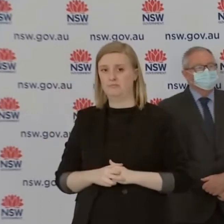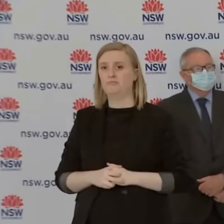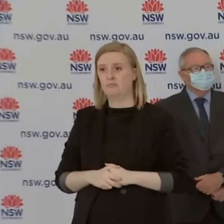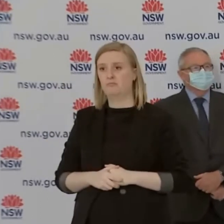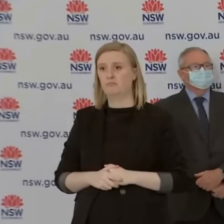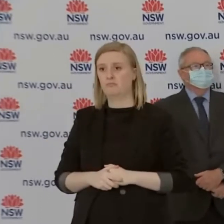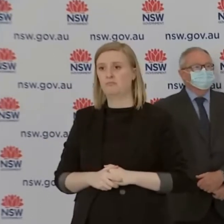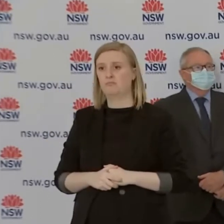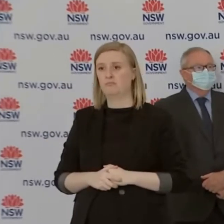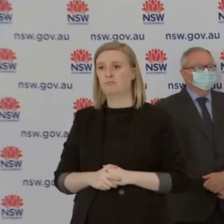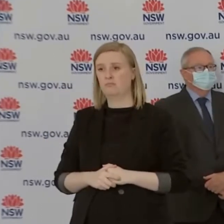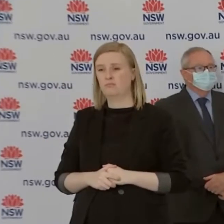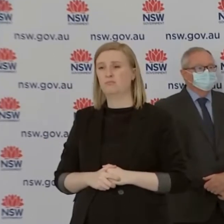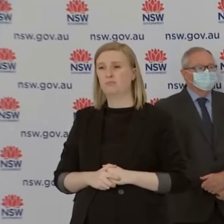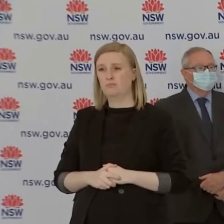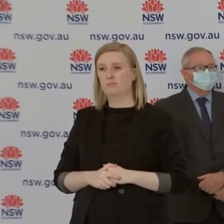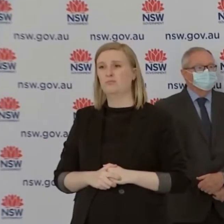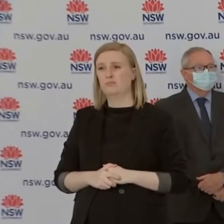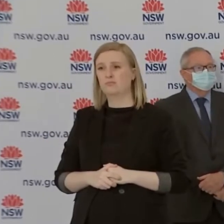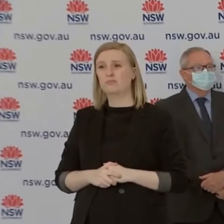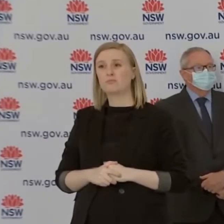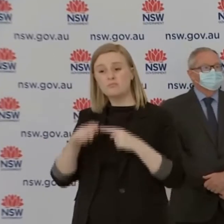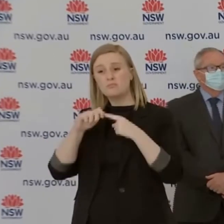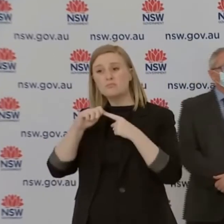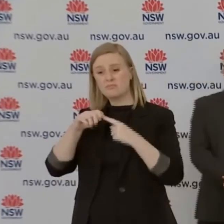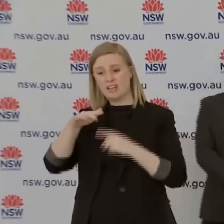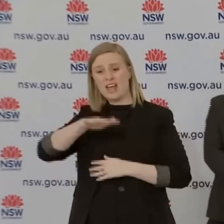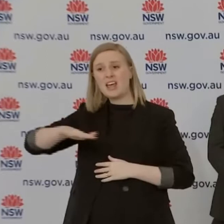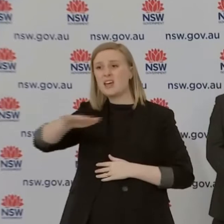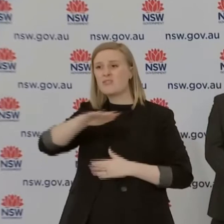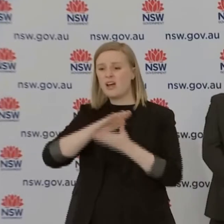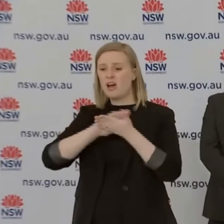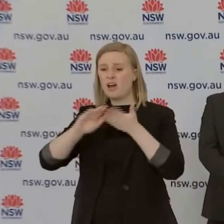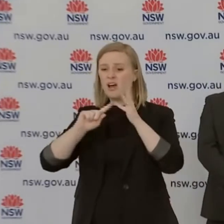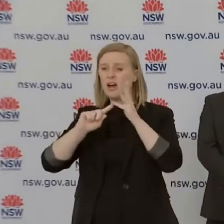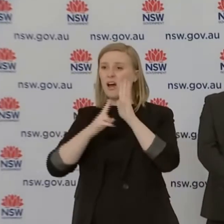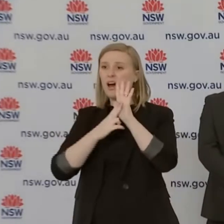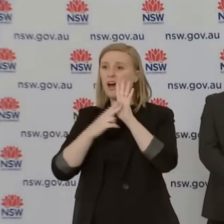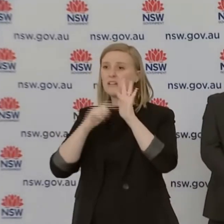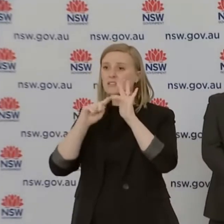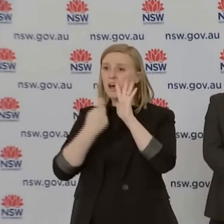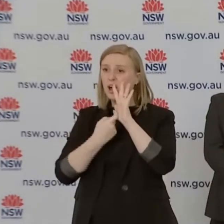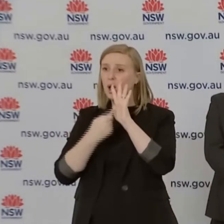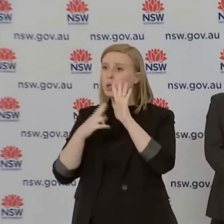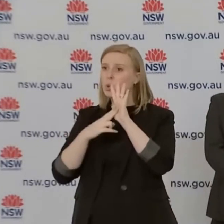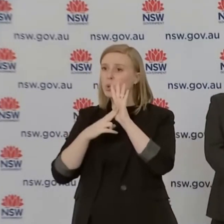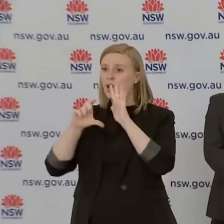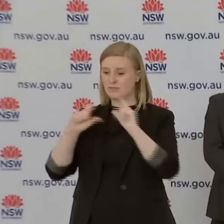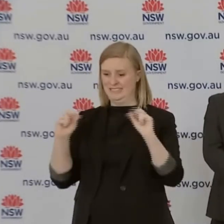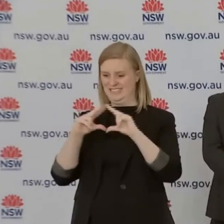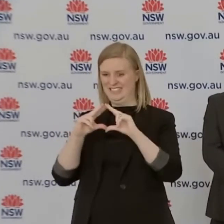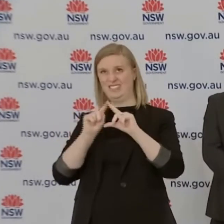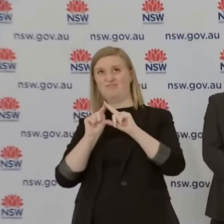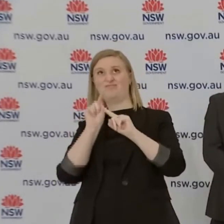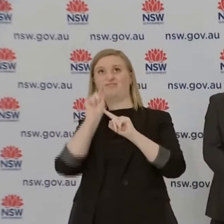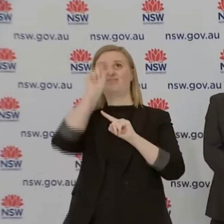high rates of virus detected in the sewerage in the Hunter, Newcastle area. Dr. Chant will call out the